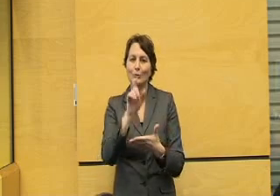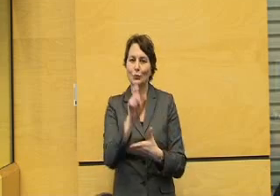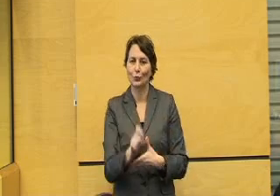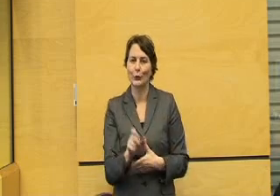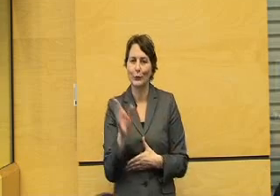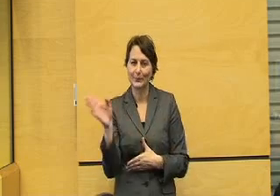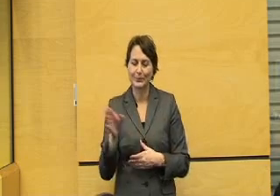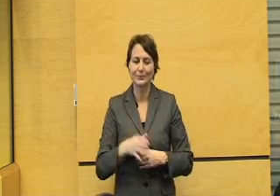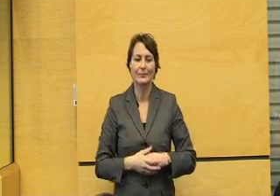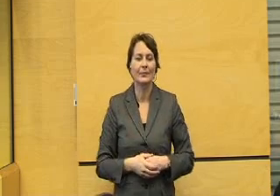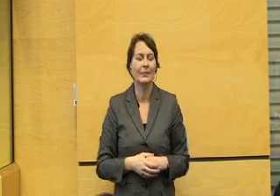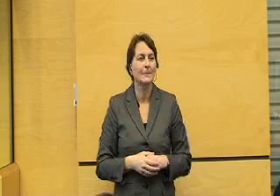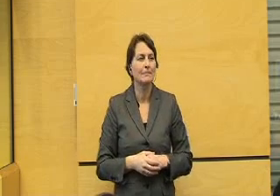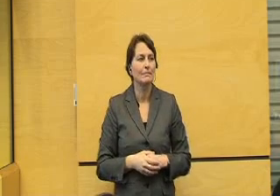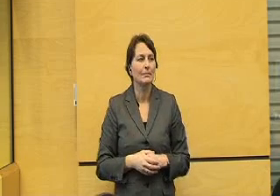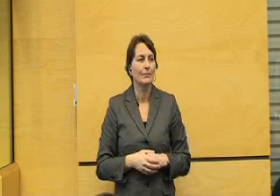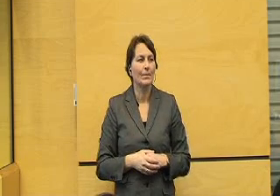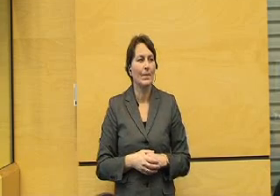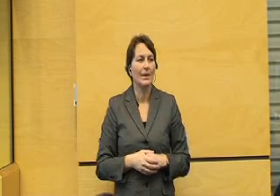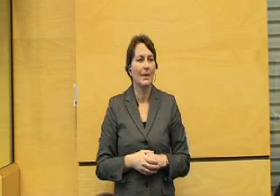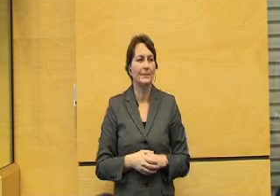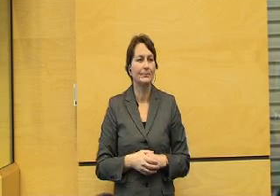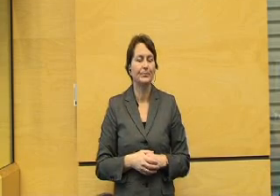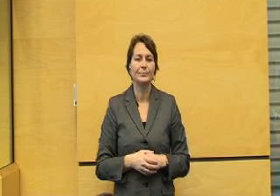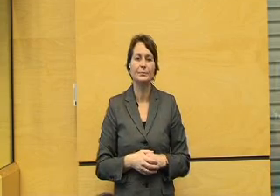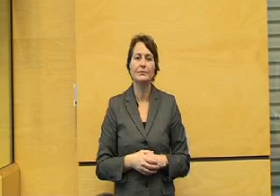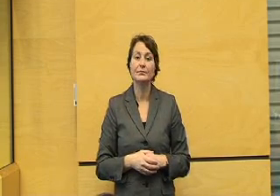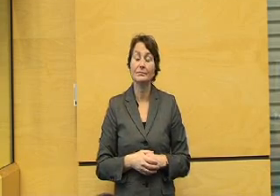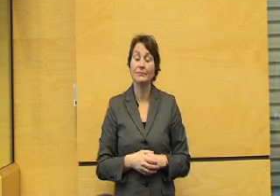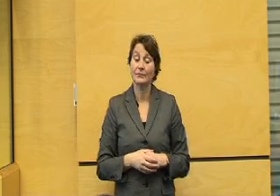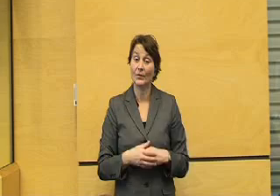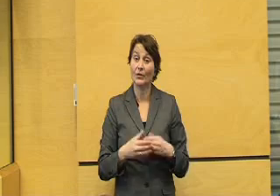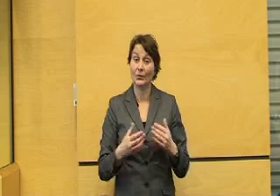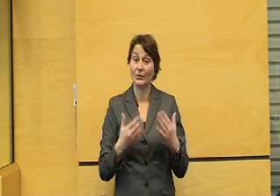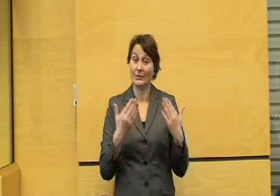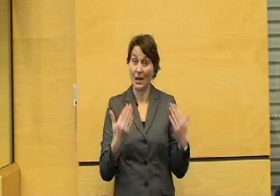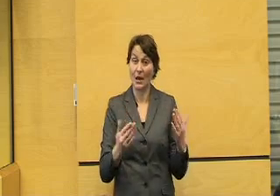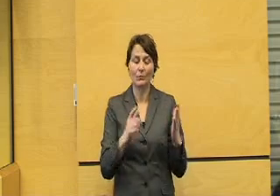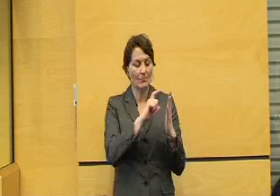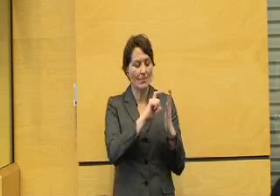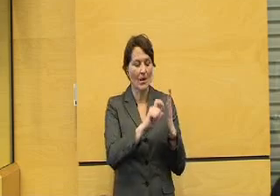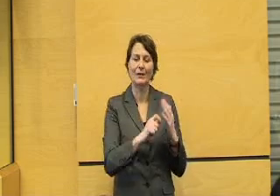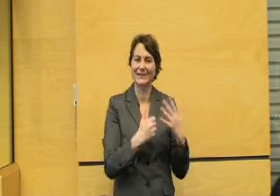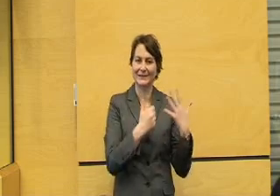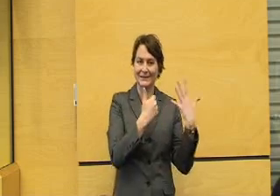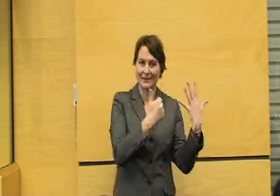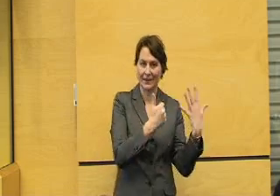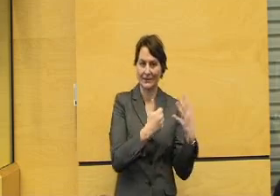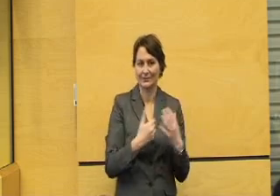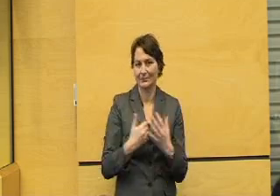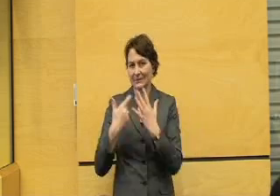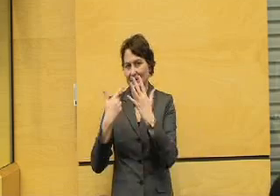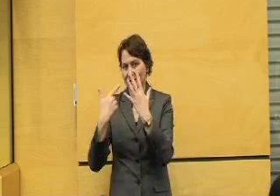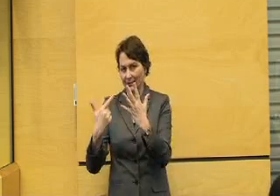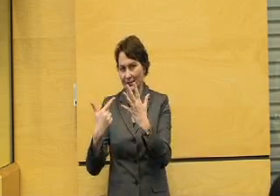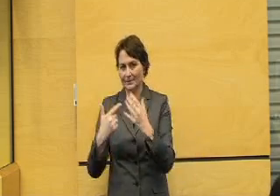If you will allow me, I will refer to Articles 6 and 7 of this convention.